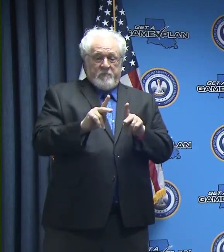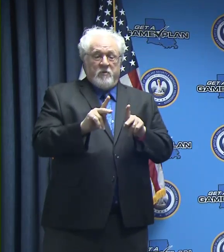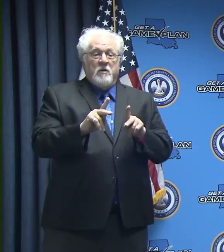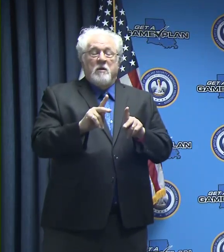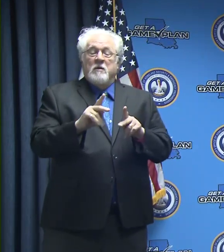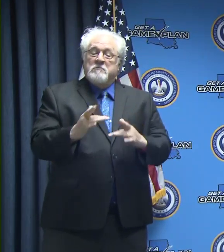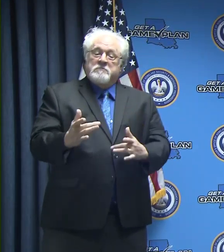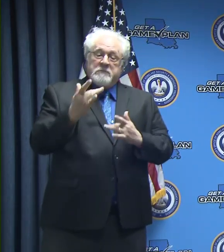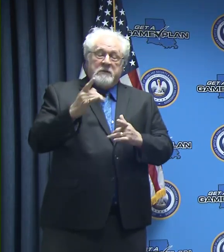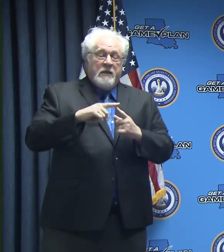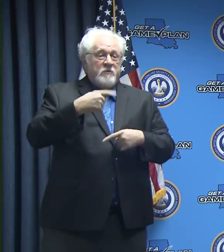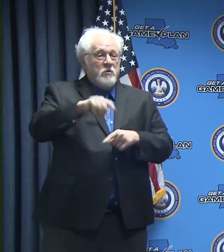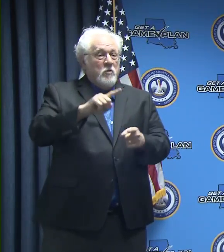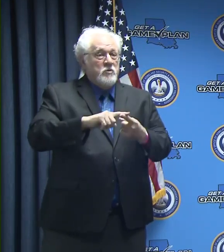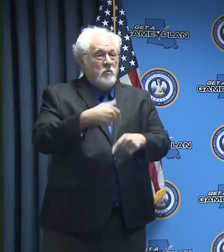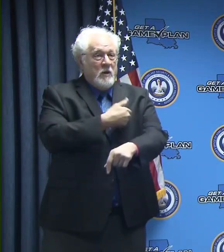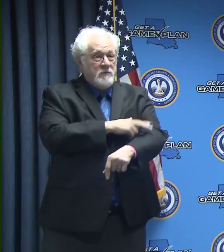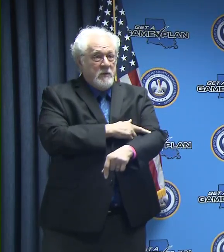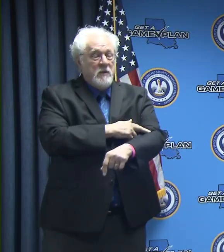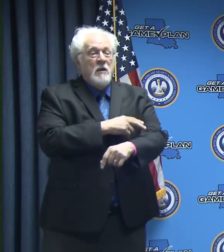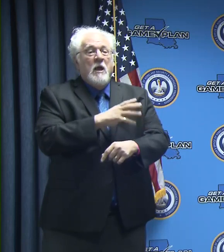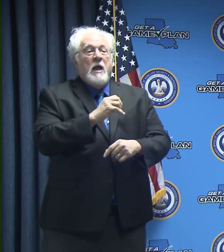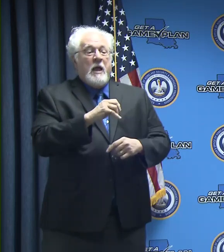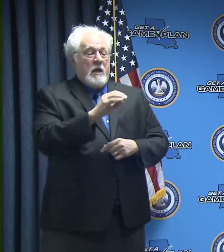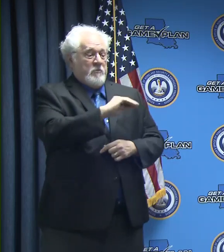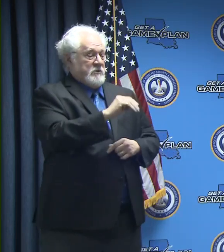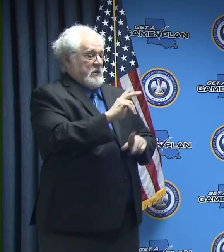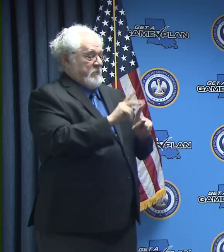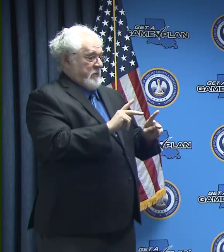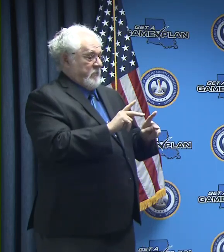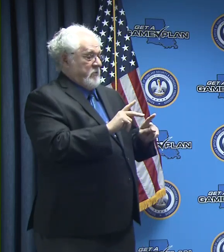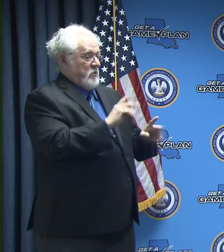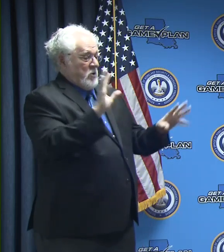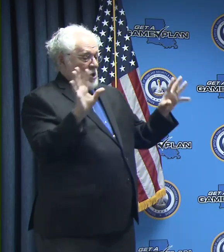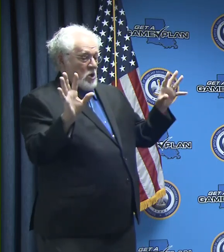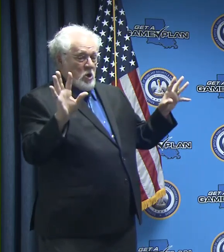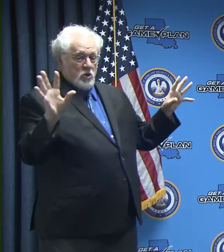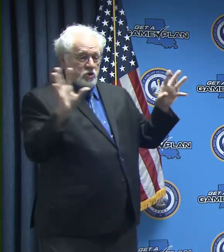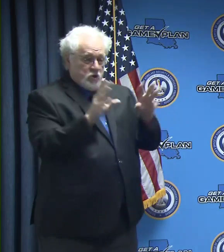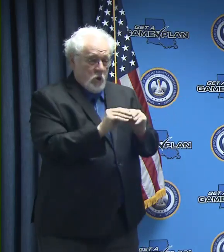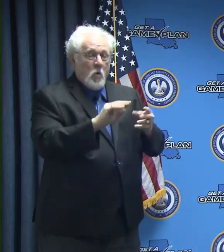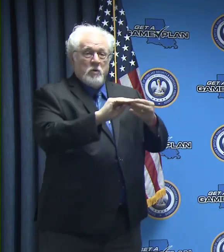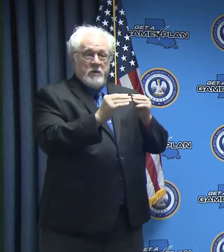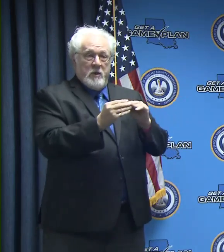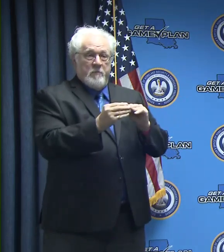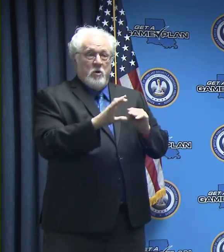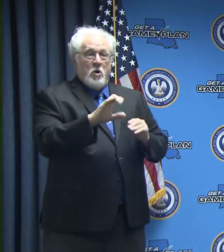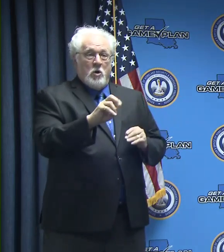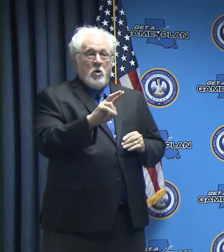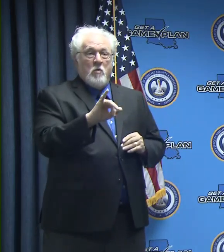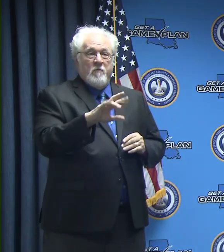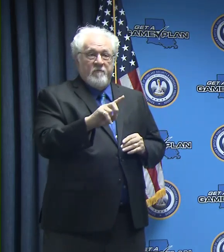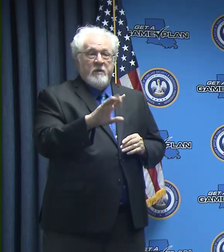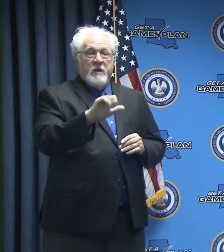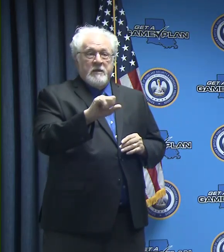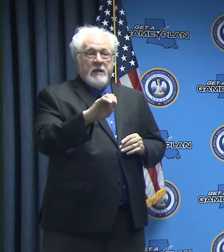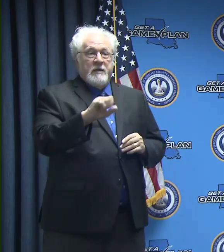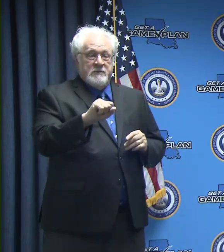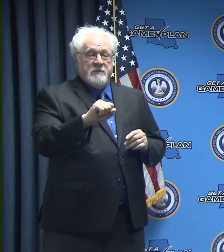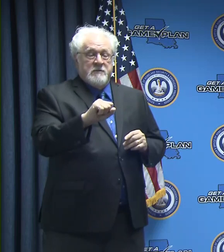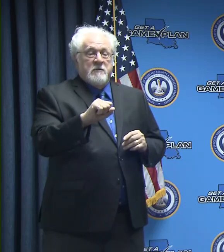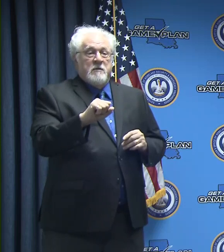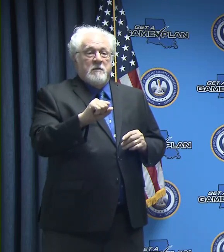so sick that they have to present to a hospital, and the percentage of the total number of COVID